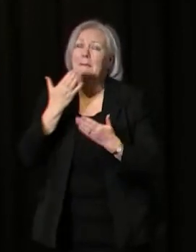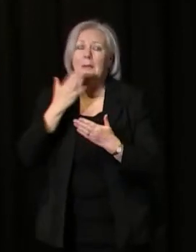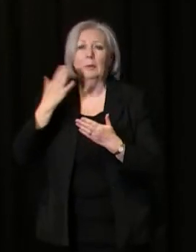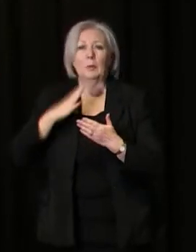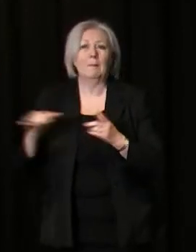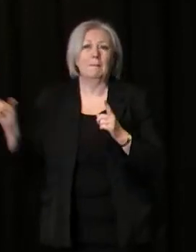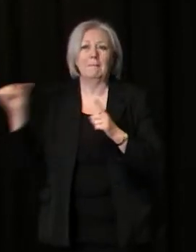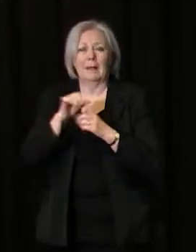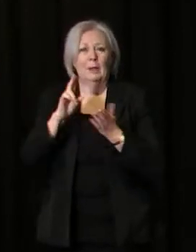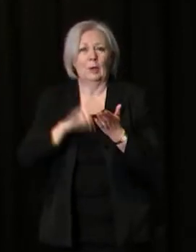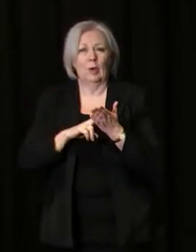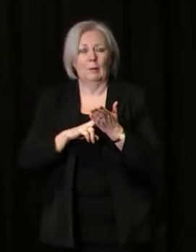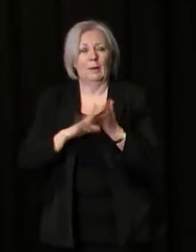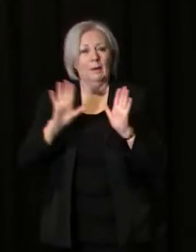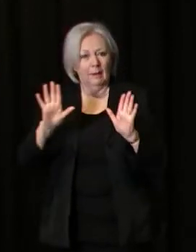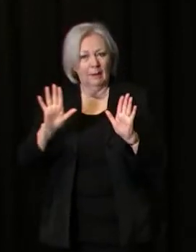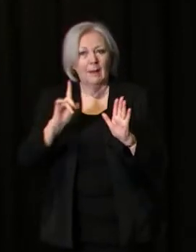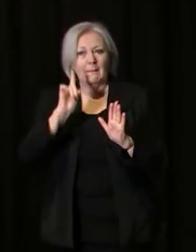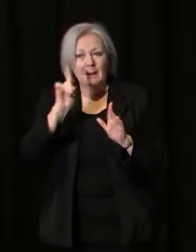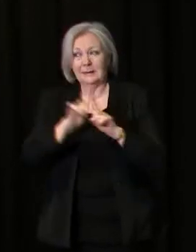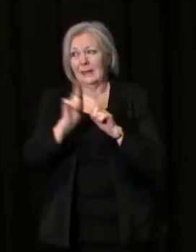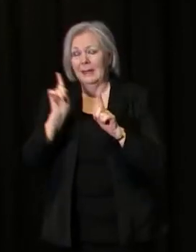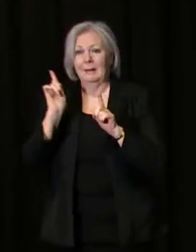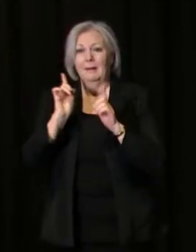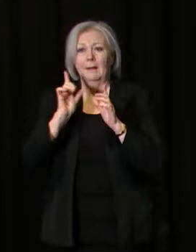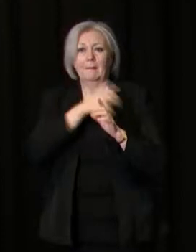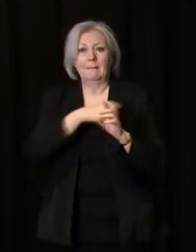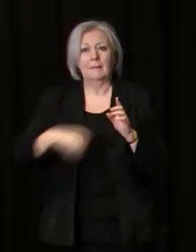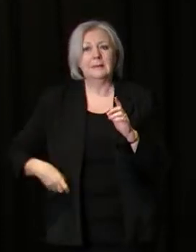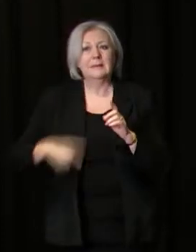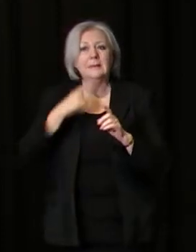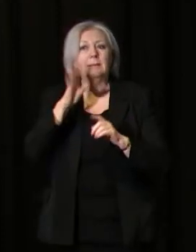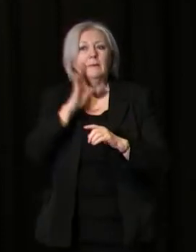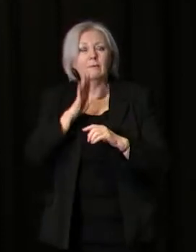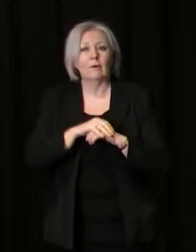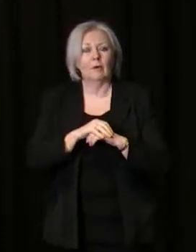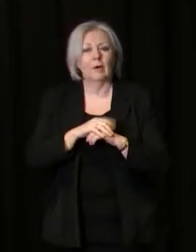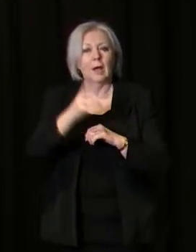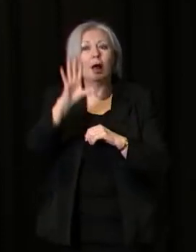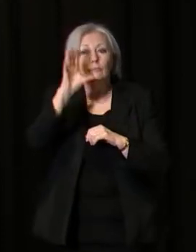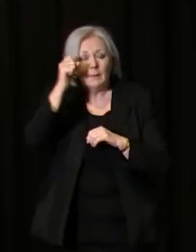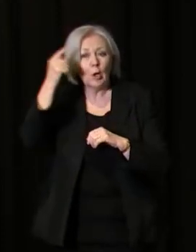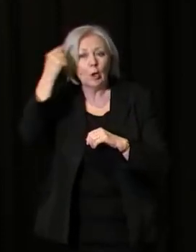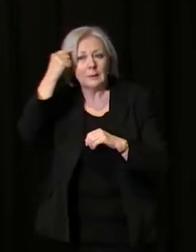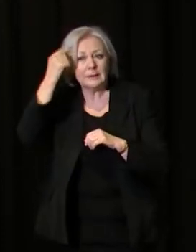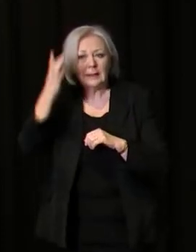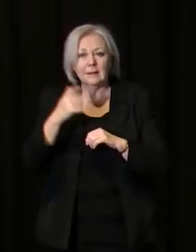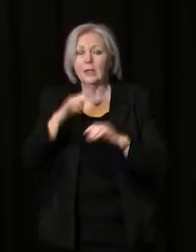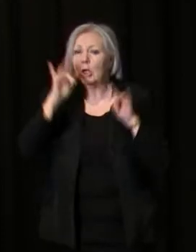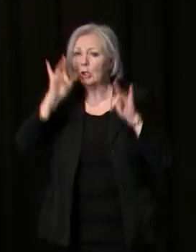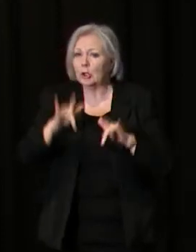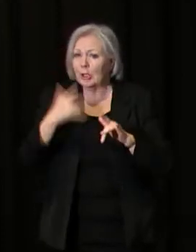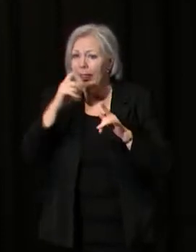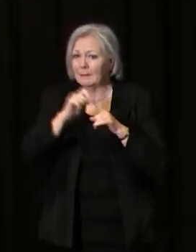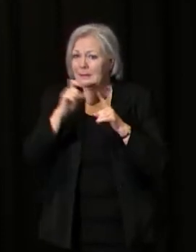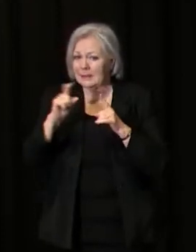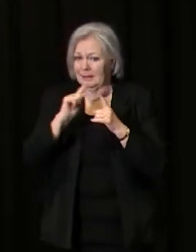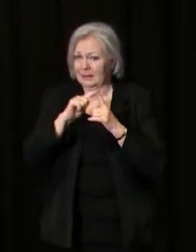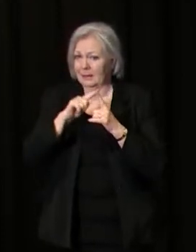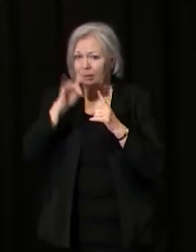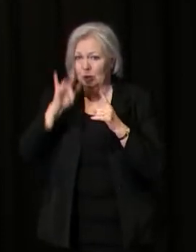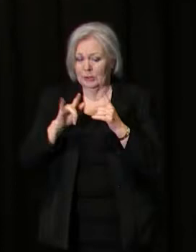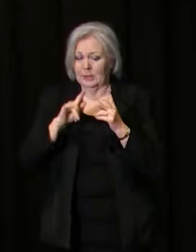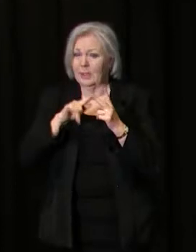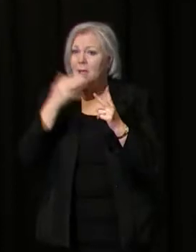to deliver. But just as Martin indicated, and just as common sense tells you, we're not quite at 80% yet, so we've got to finish that off. We're not